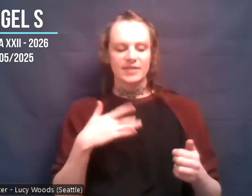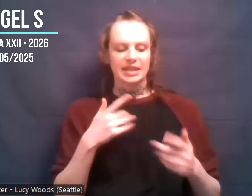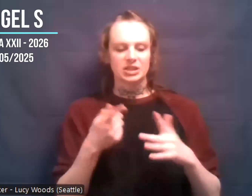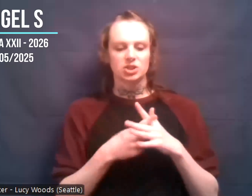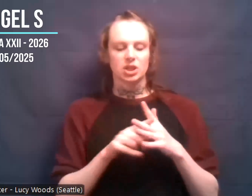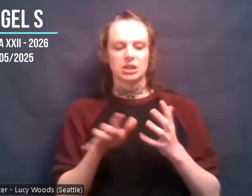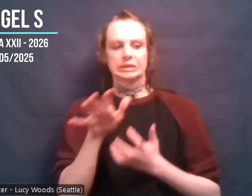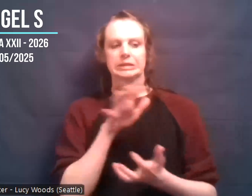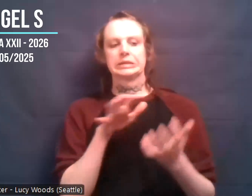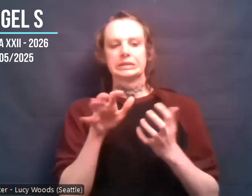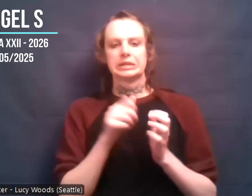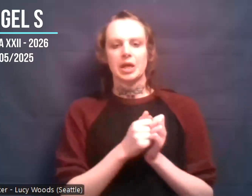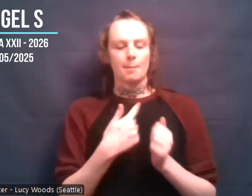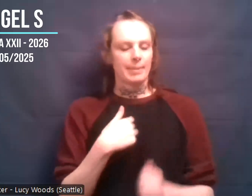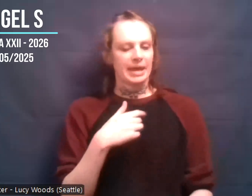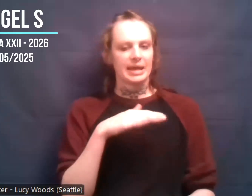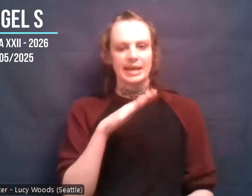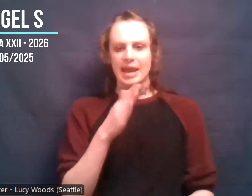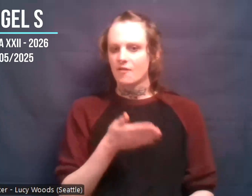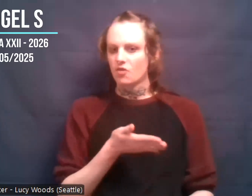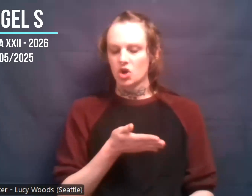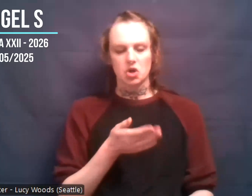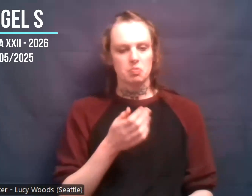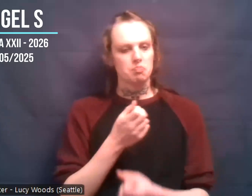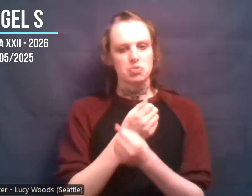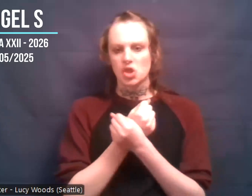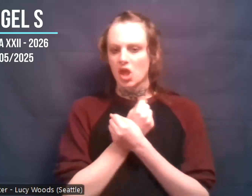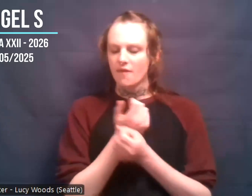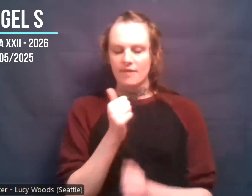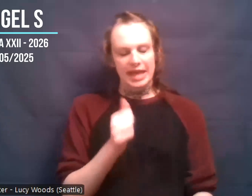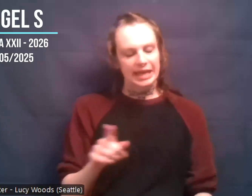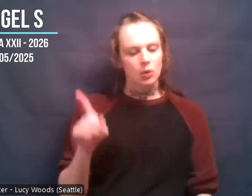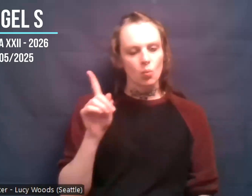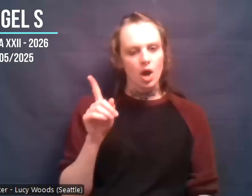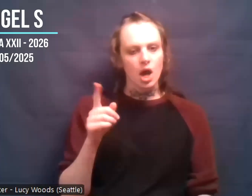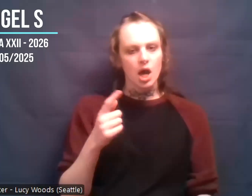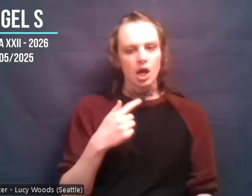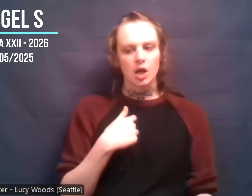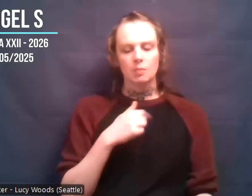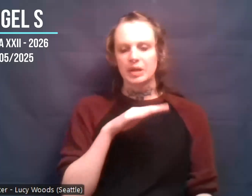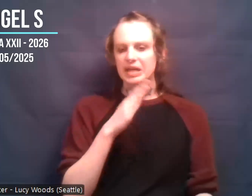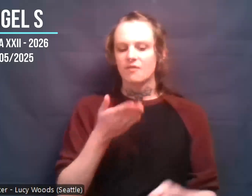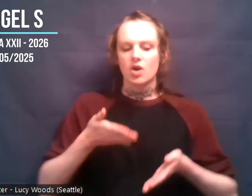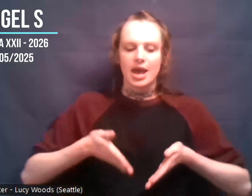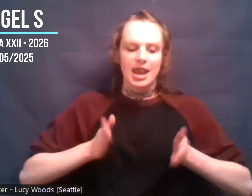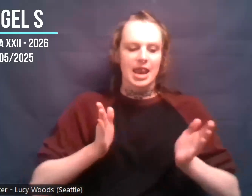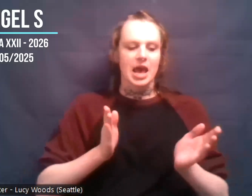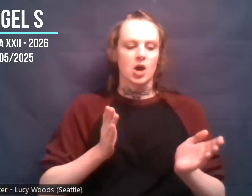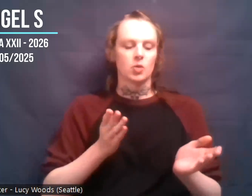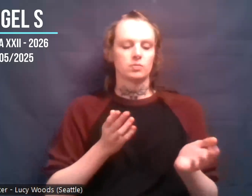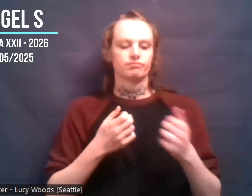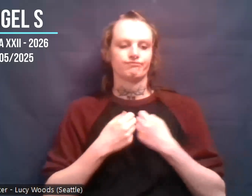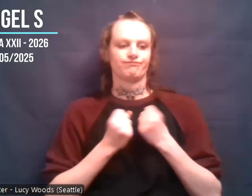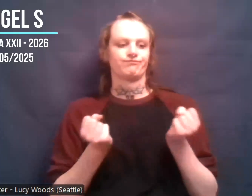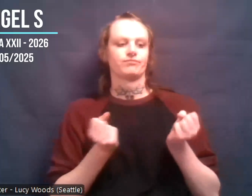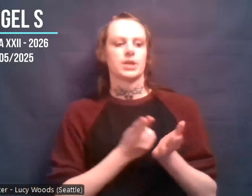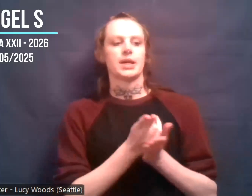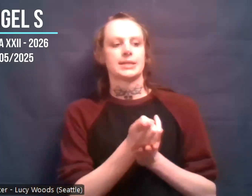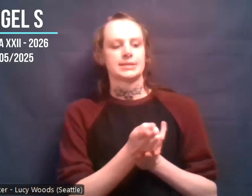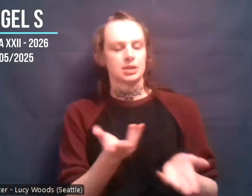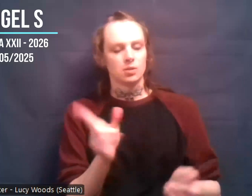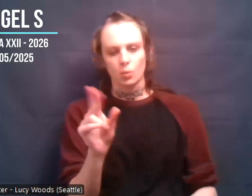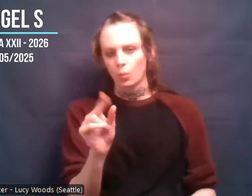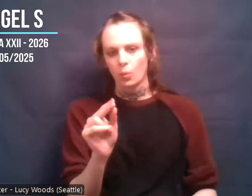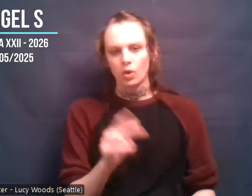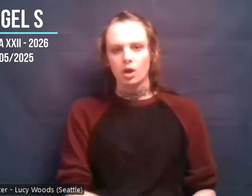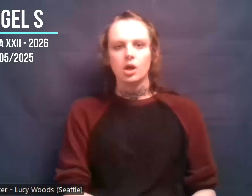anyone romantically because I just never allowed that kind of connection to build or foster. And I